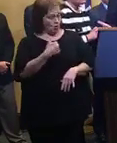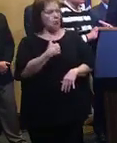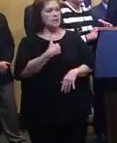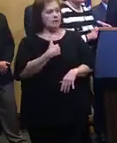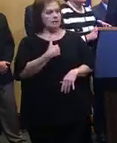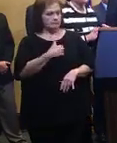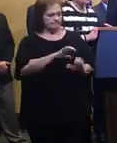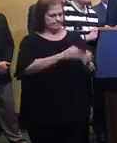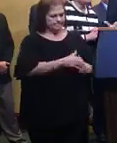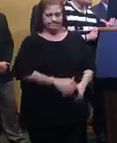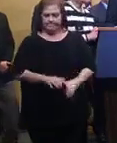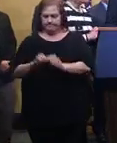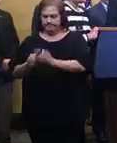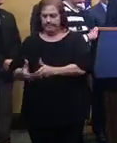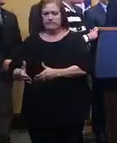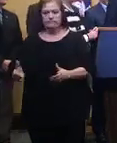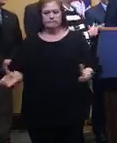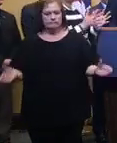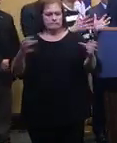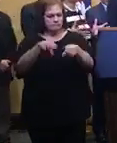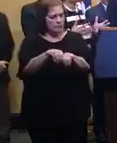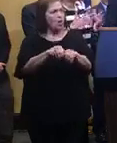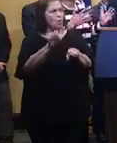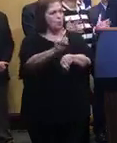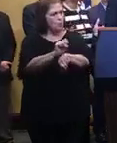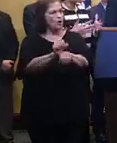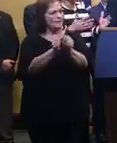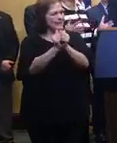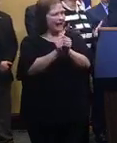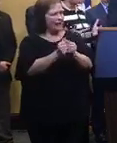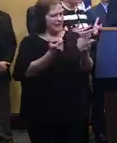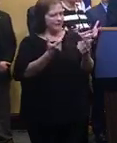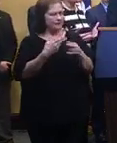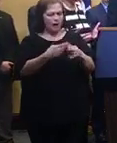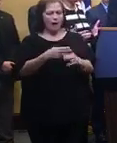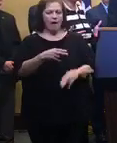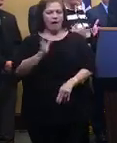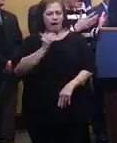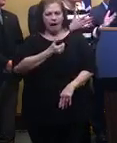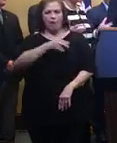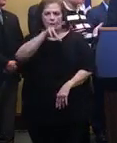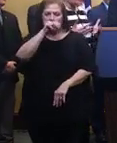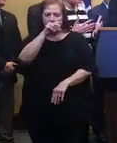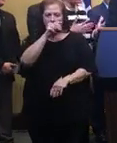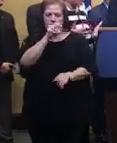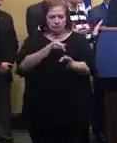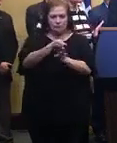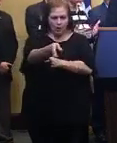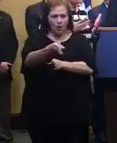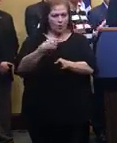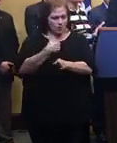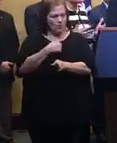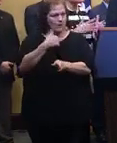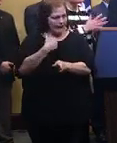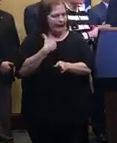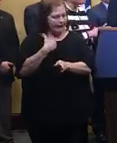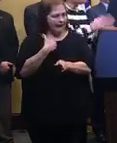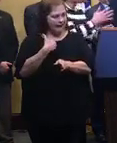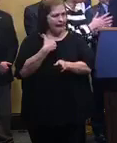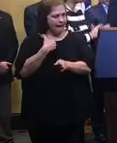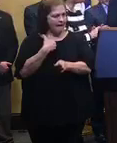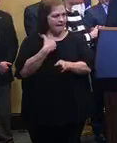align our ducks, but that's just a weird phrase. Well, someone said we need to get our ducks in a row. Yeah, we have our ducks in a row. We have great need in this